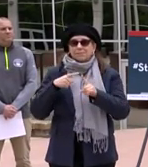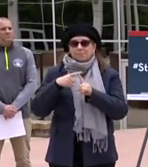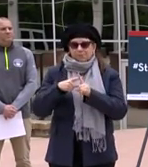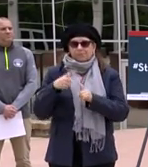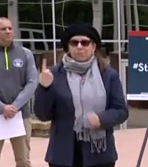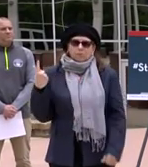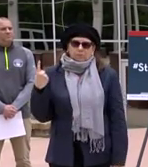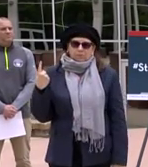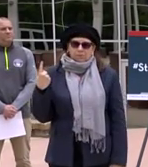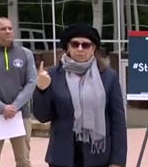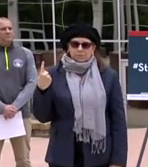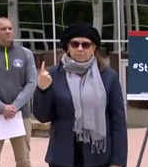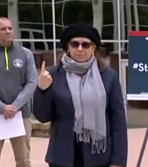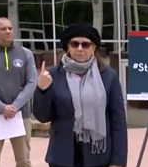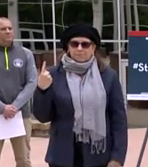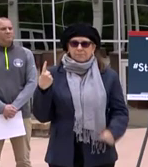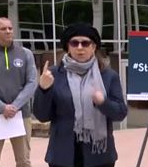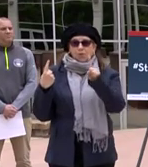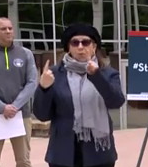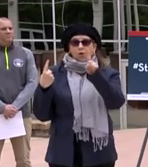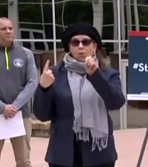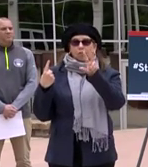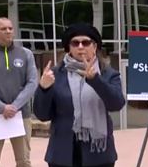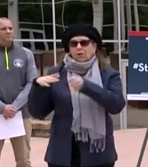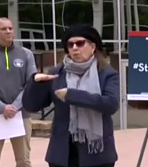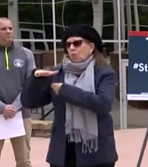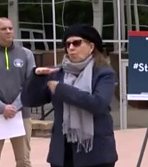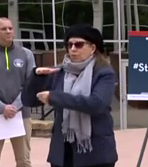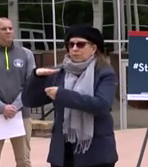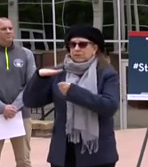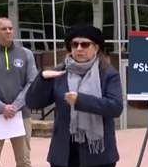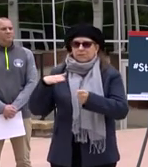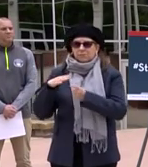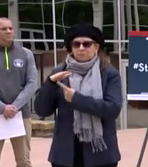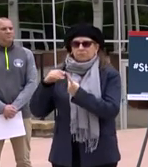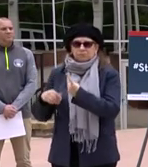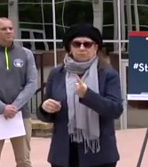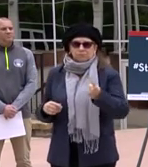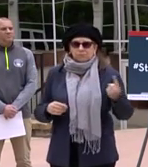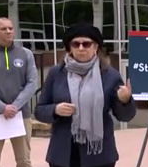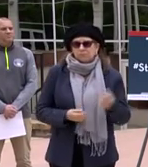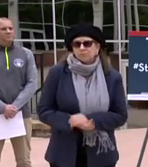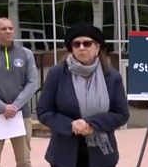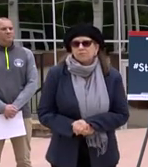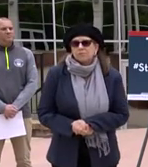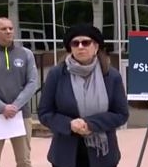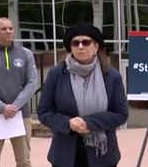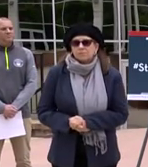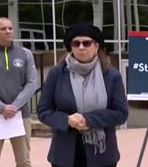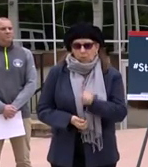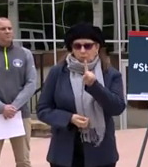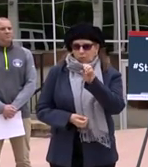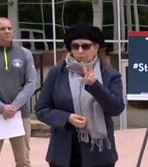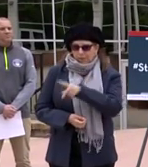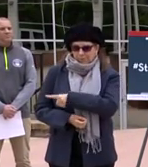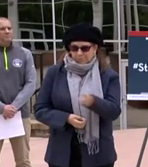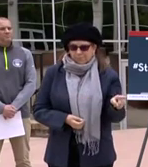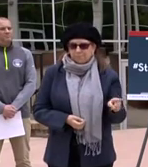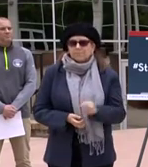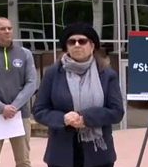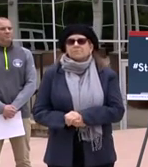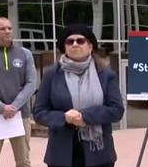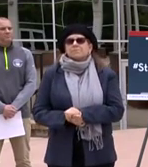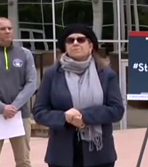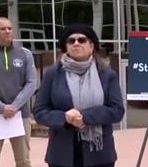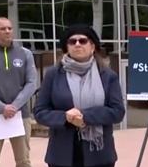are out right now for either quarantine or isolation. And then for DOC, those within their custody, they